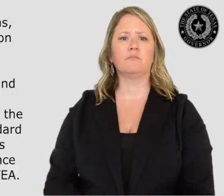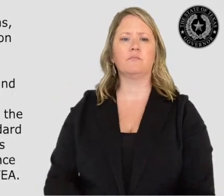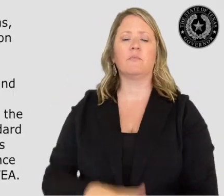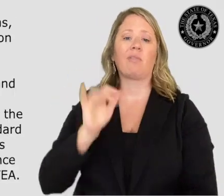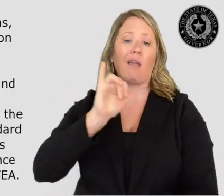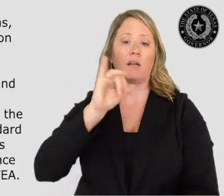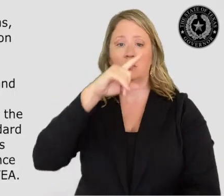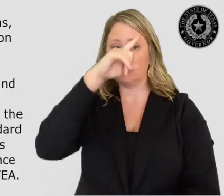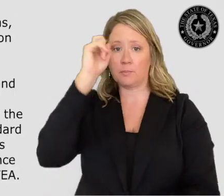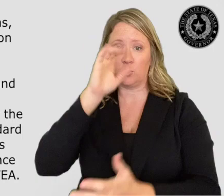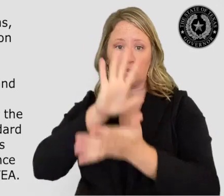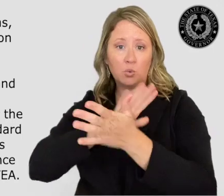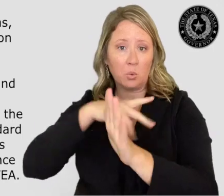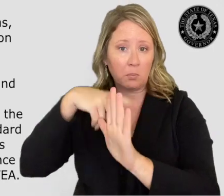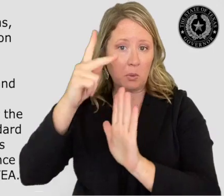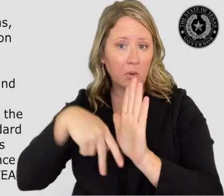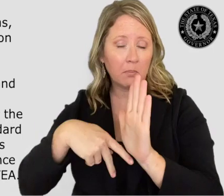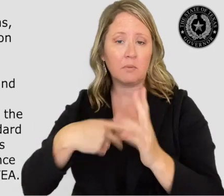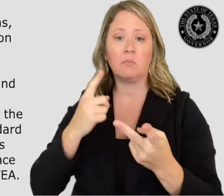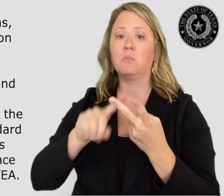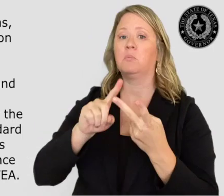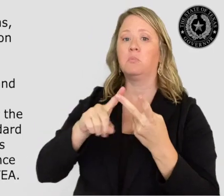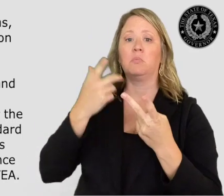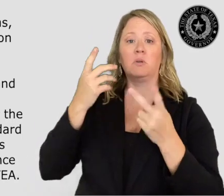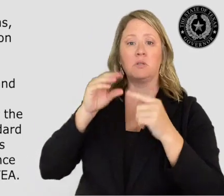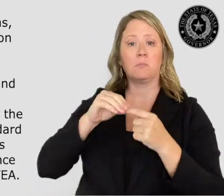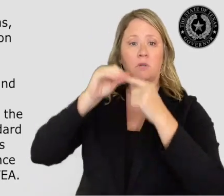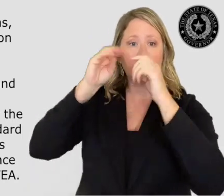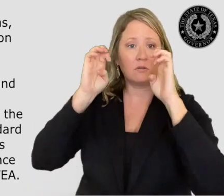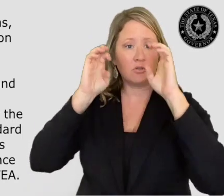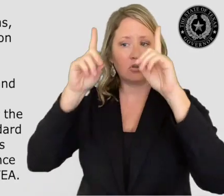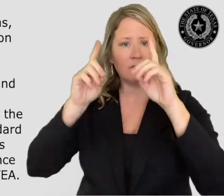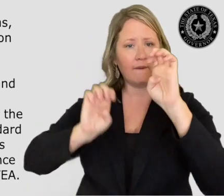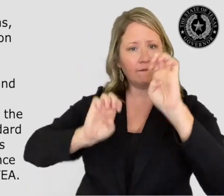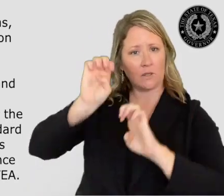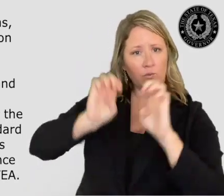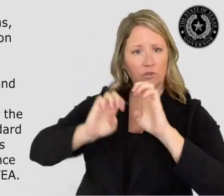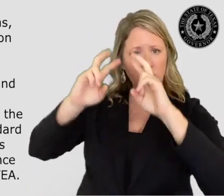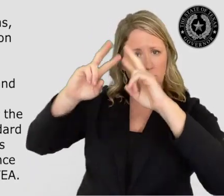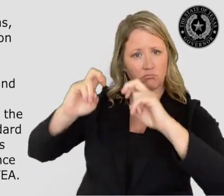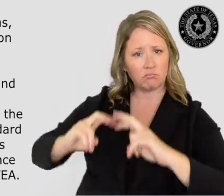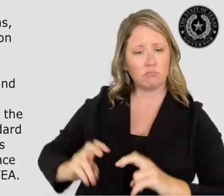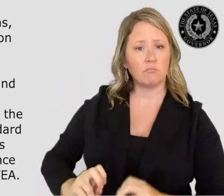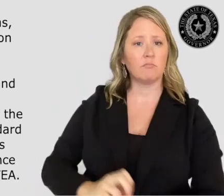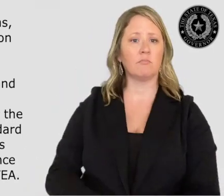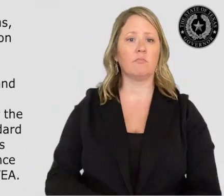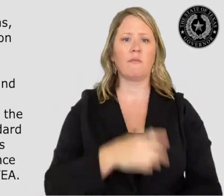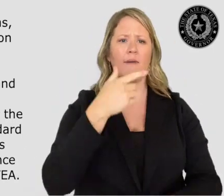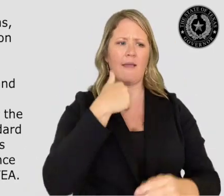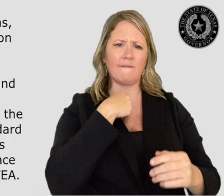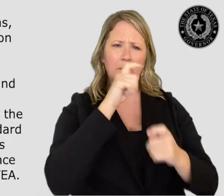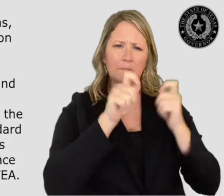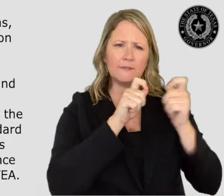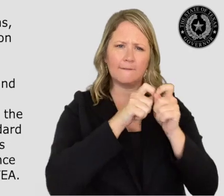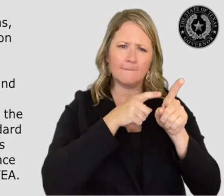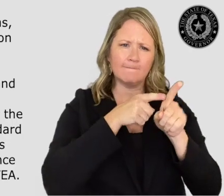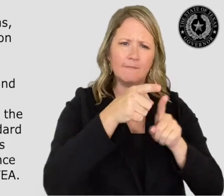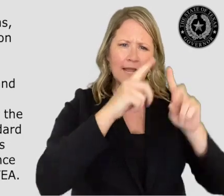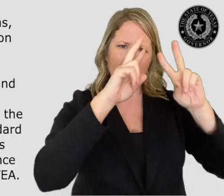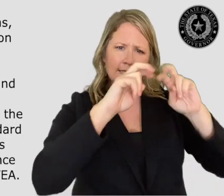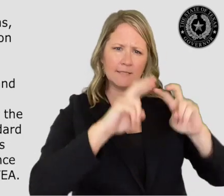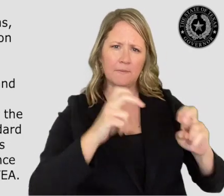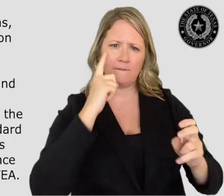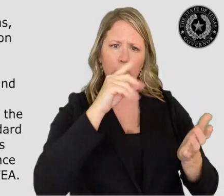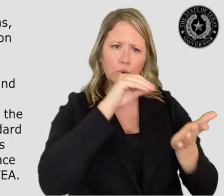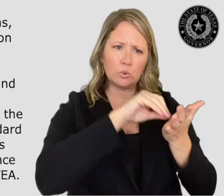summer school programs, special education evaluations, specialized assessments, and individualized tutoring